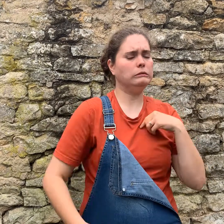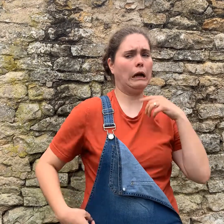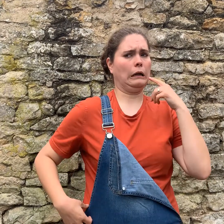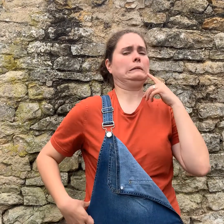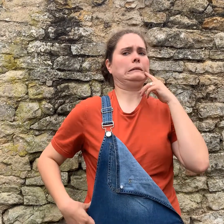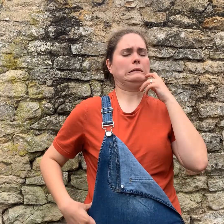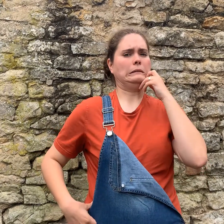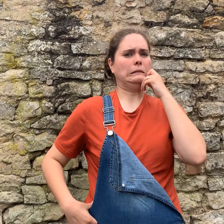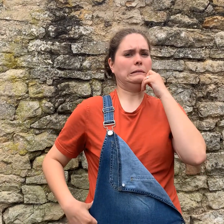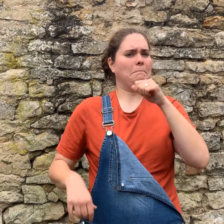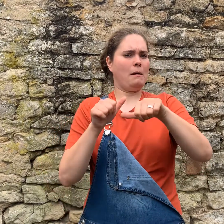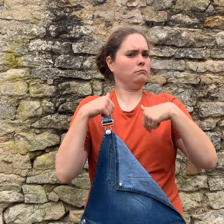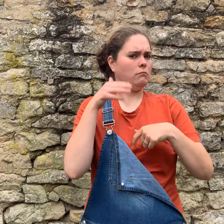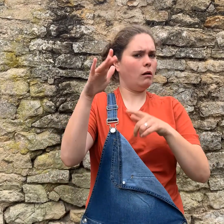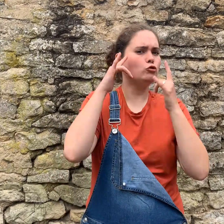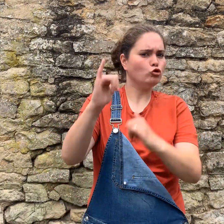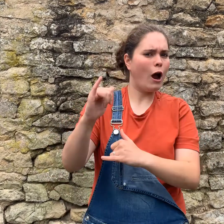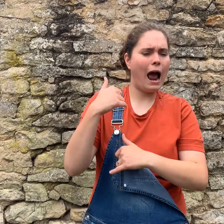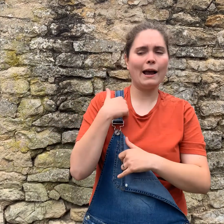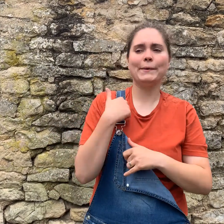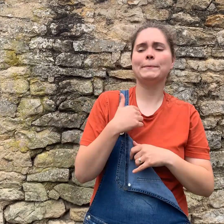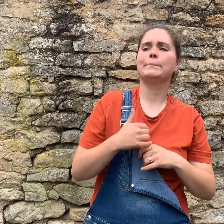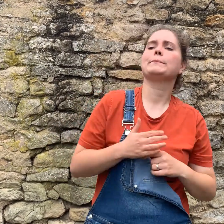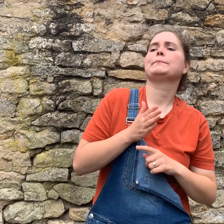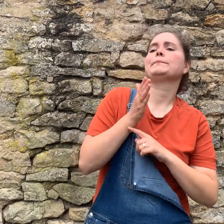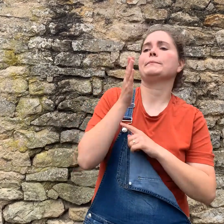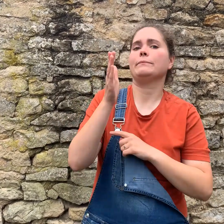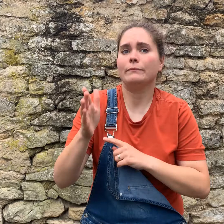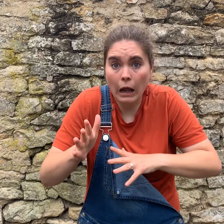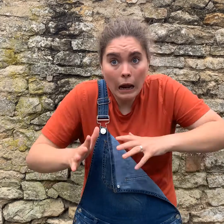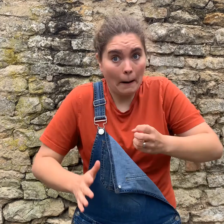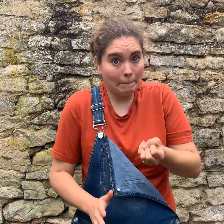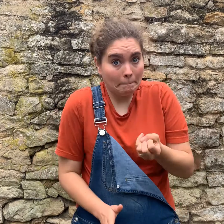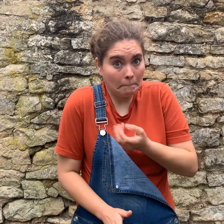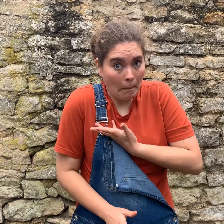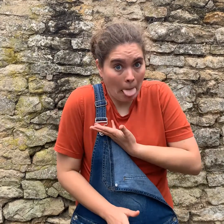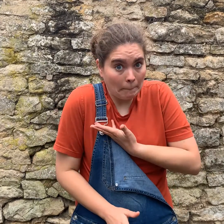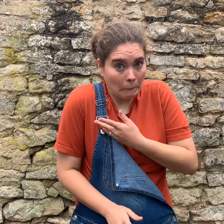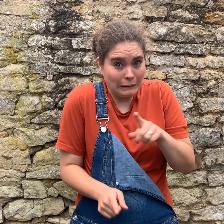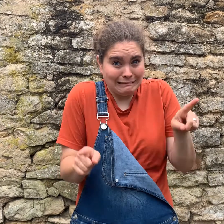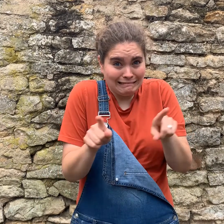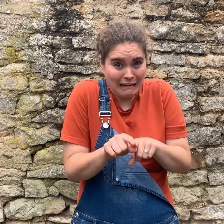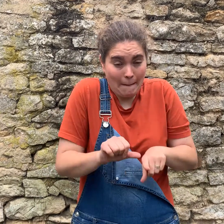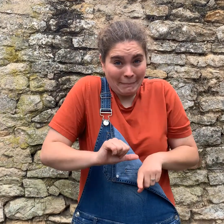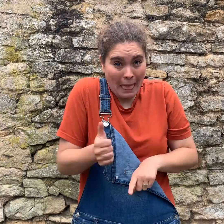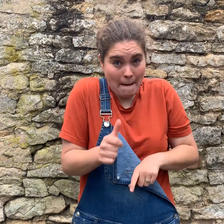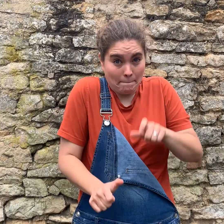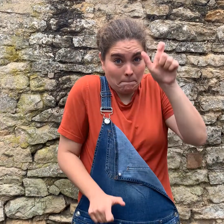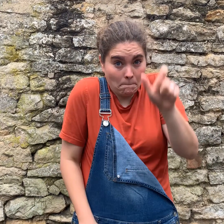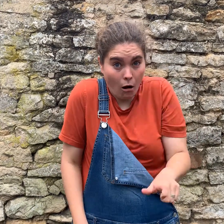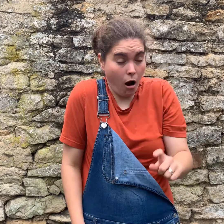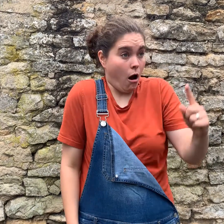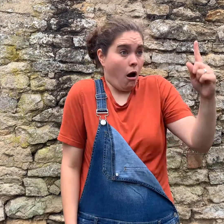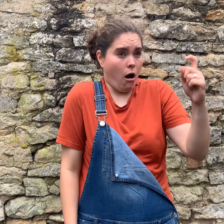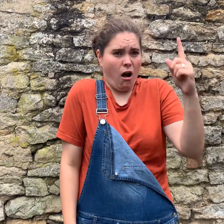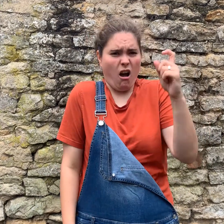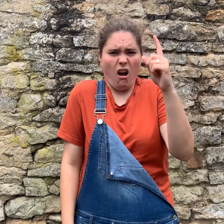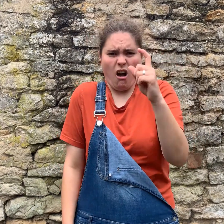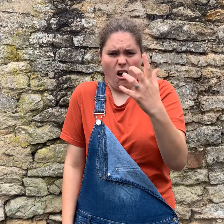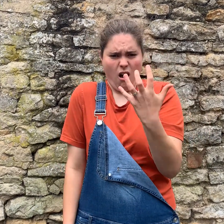not break them. I wasn't sure, so I thought I'd better check. Once he'd gone in, I thought I'd have a look, but no, the same neighbour